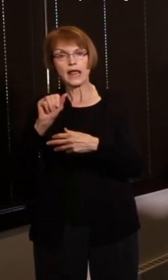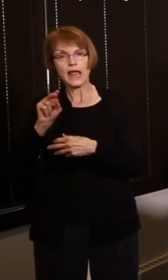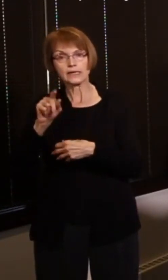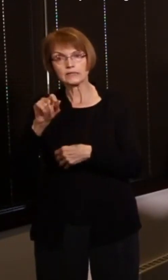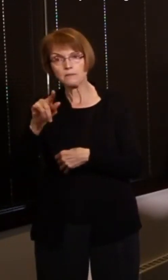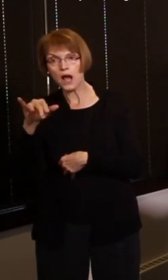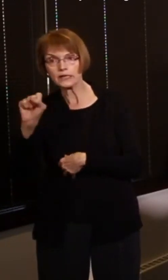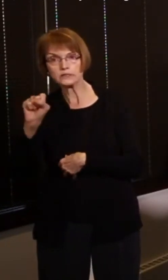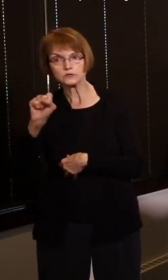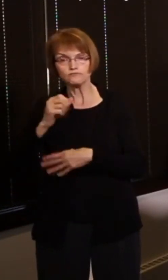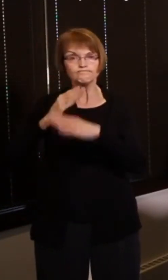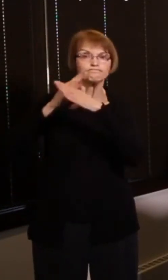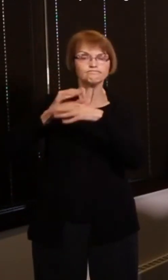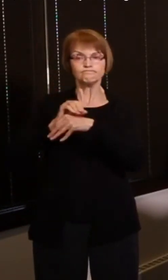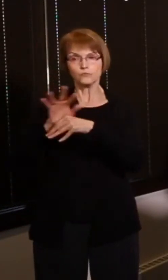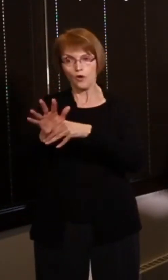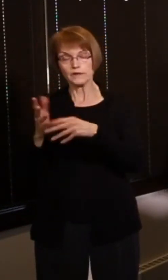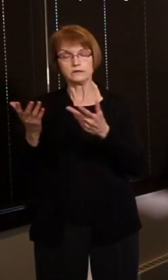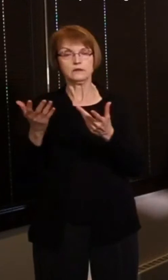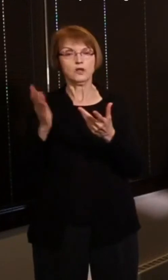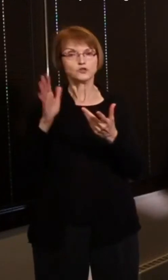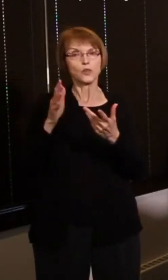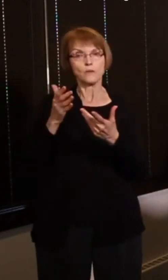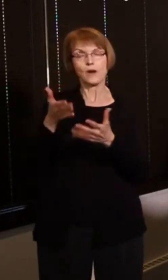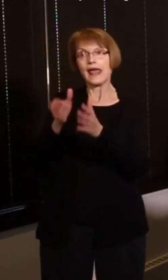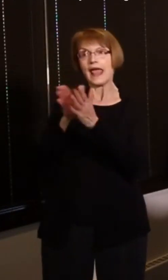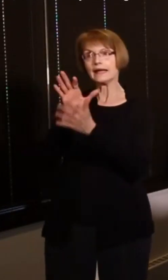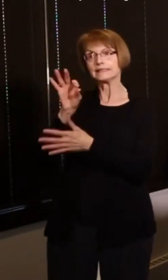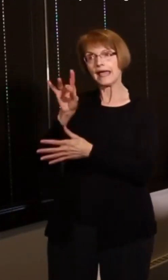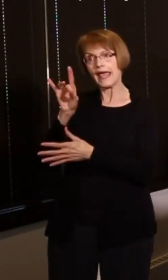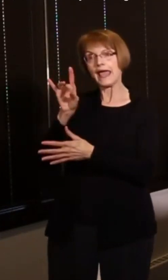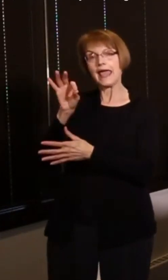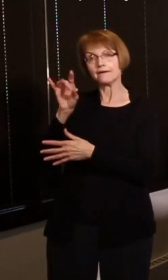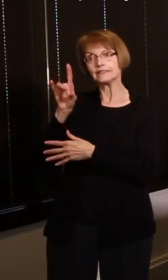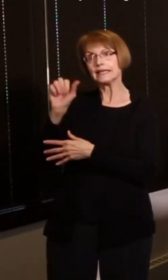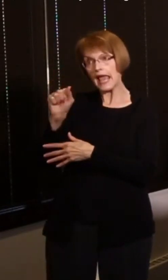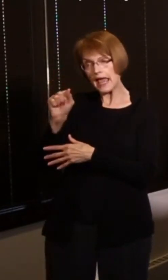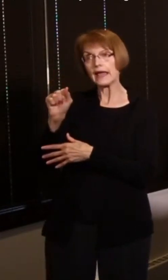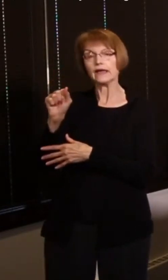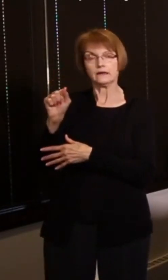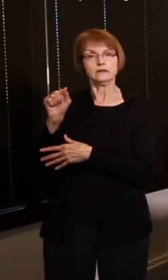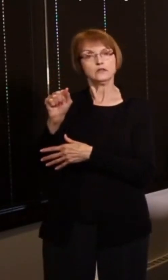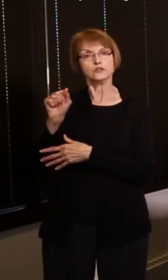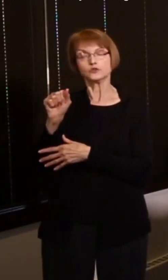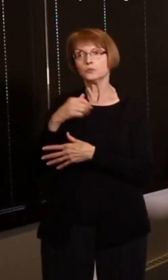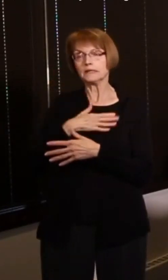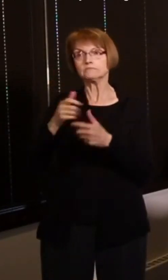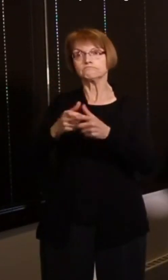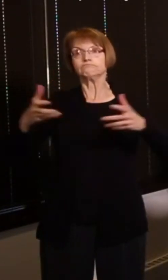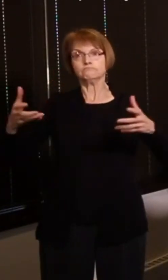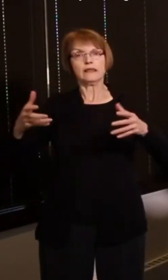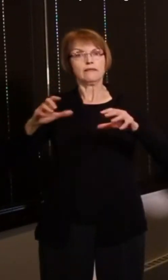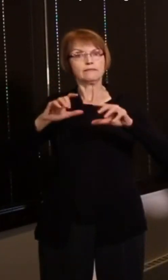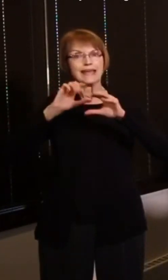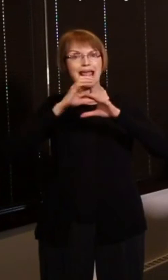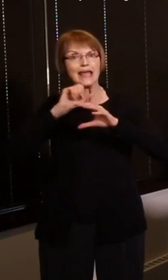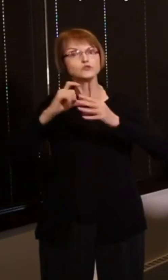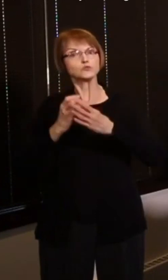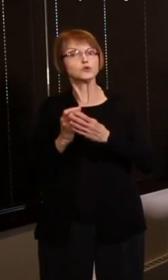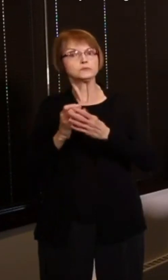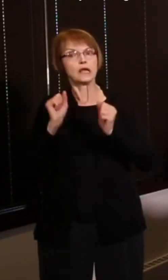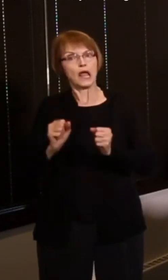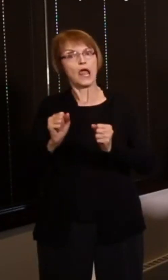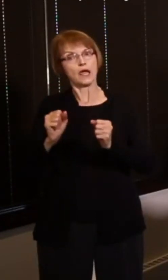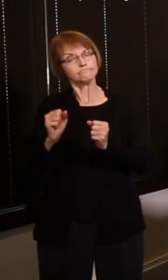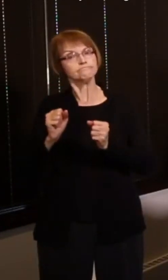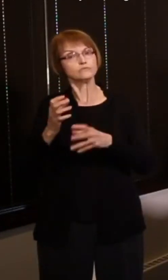the FDA to expand those limitations on age groups that can become vaccinated. Now, it still takes a little while to work